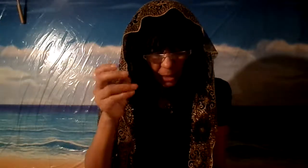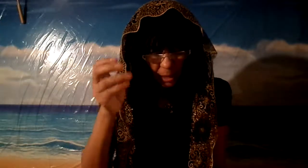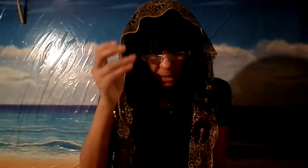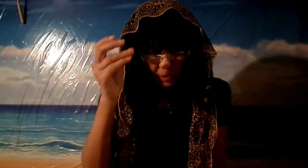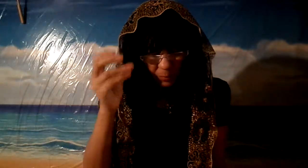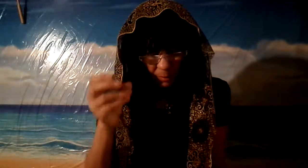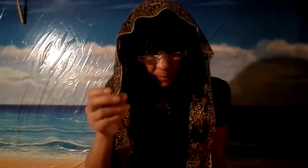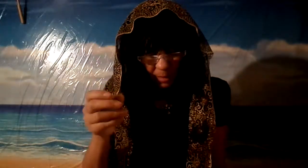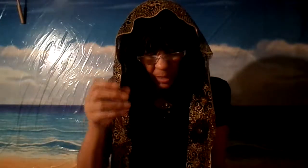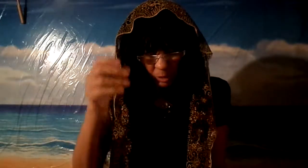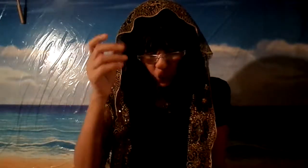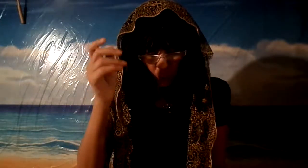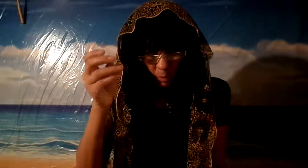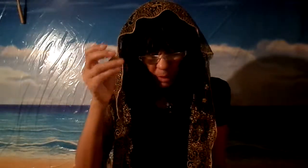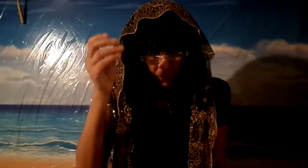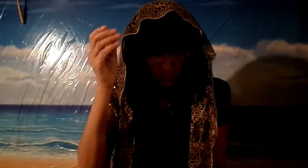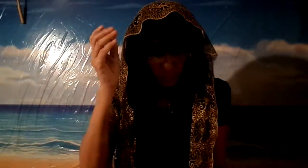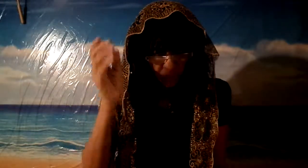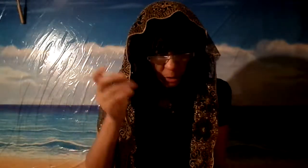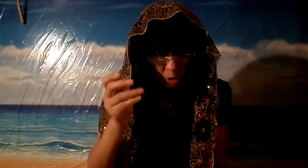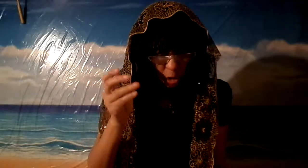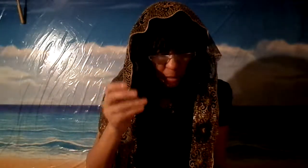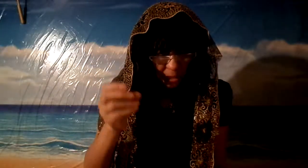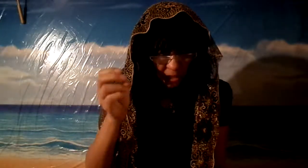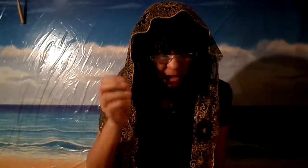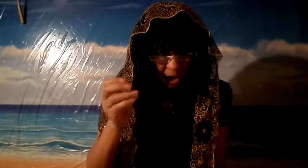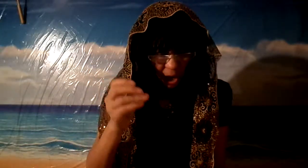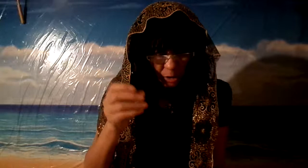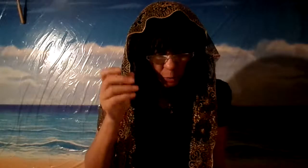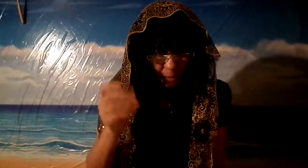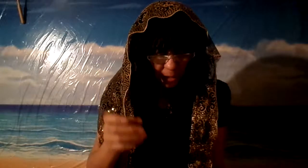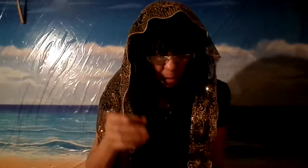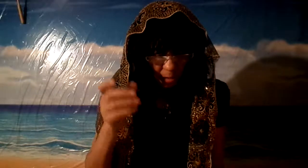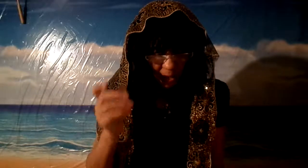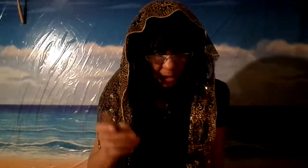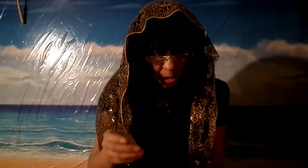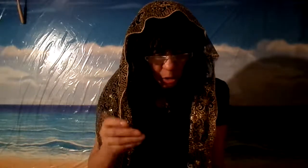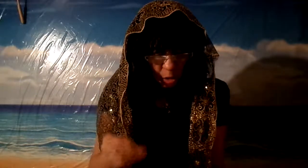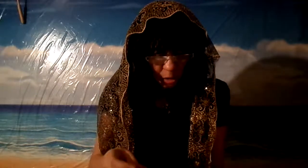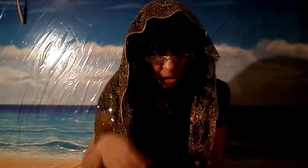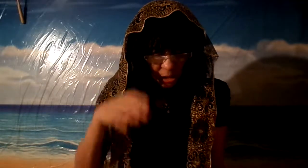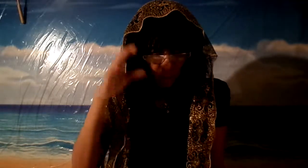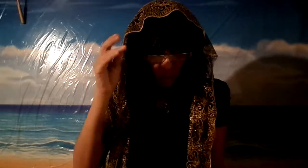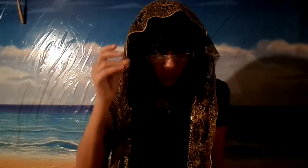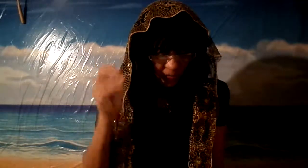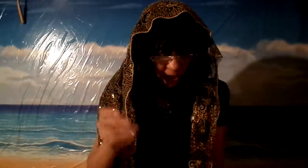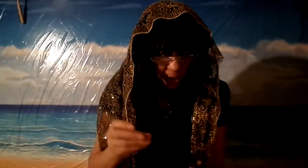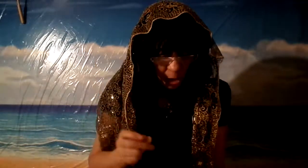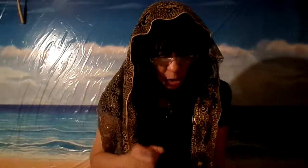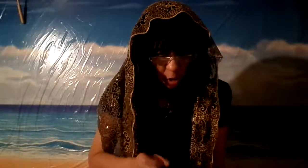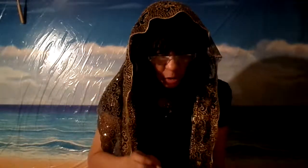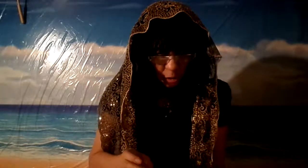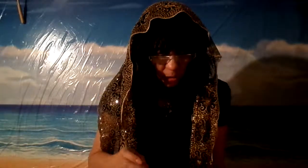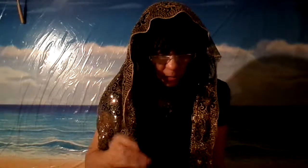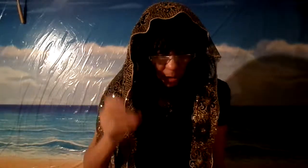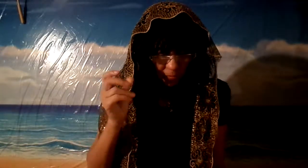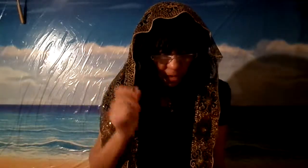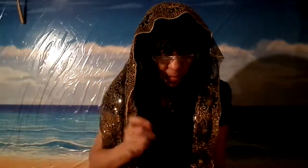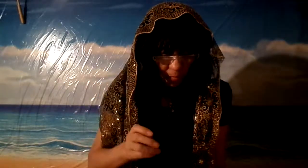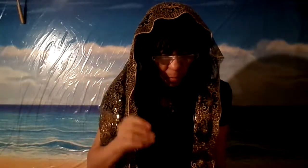in spirit, know and pray. Tongue key out to pray online. Tongue similar on faith. Tongue to keep free